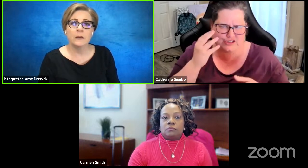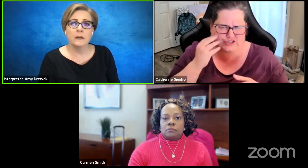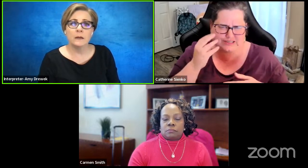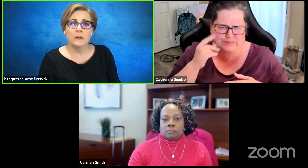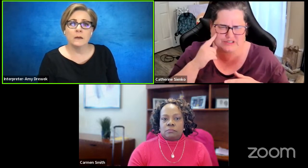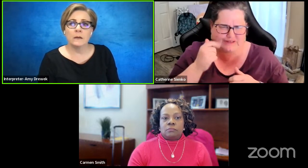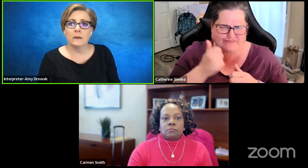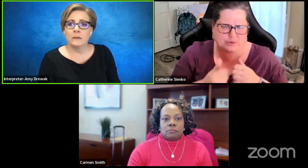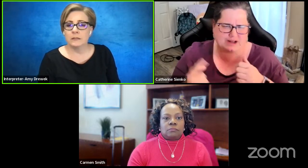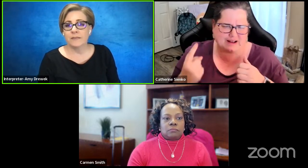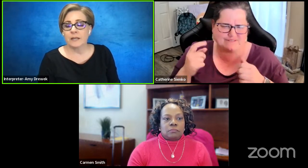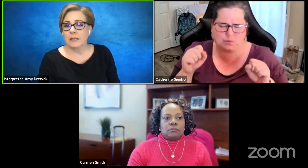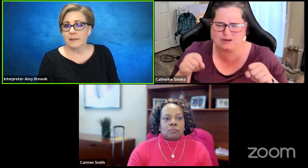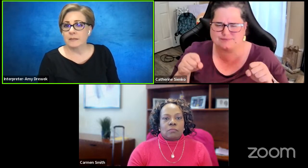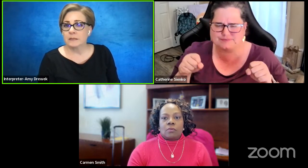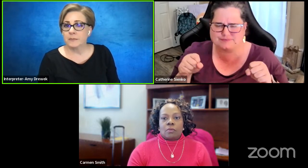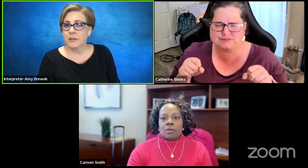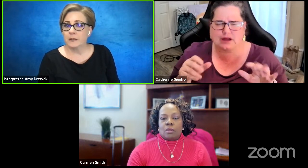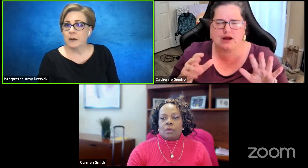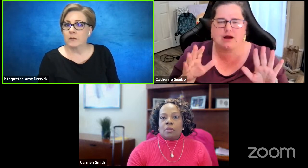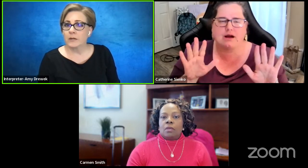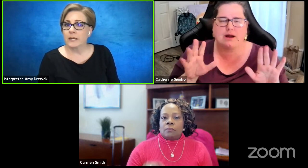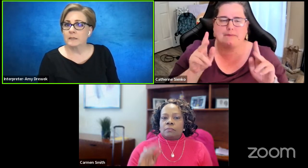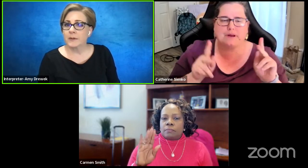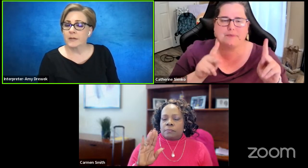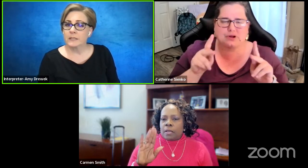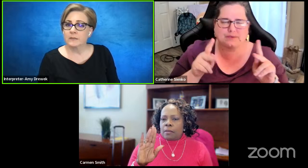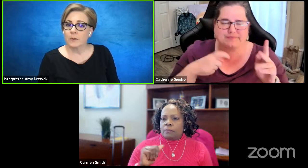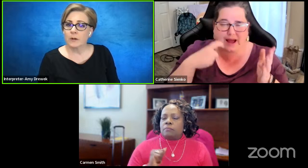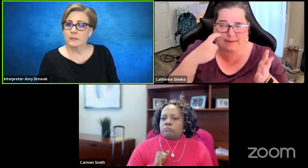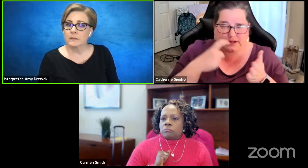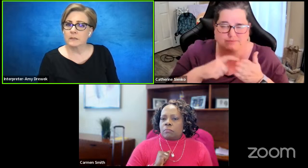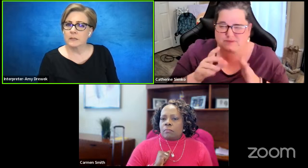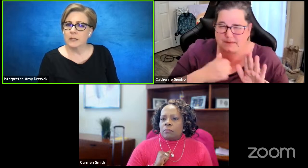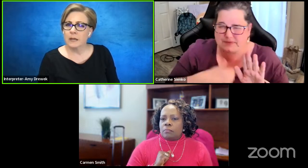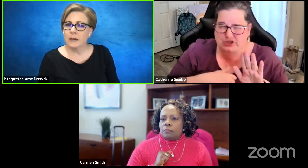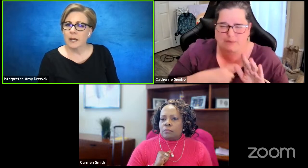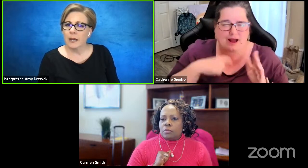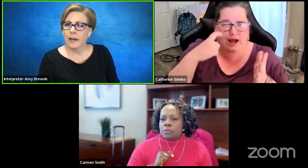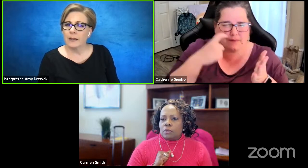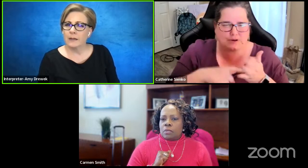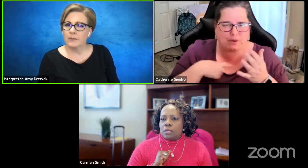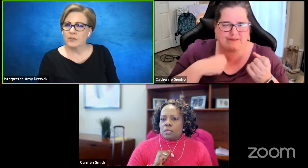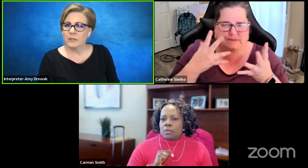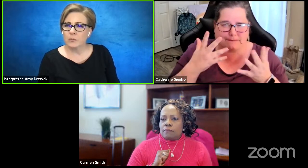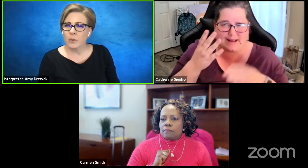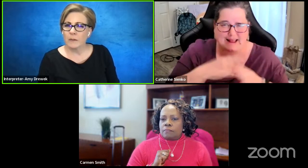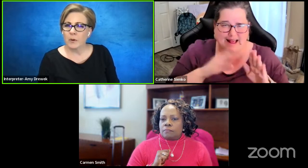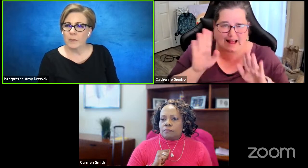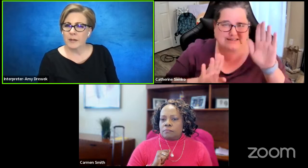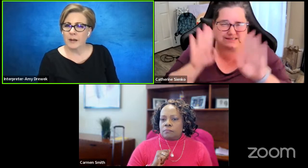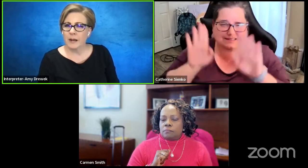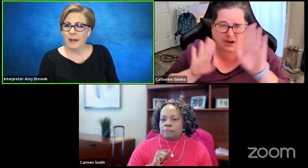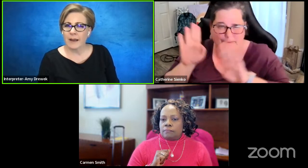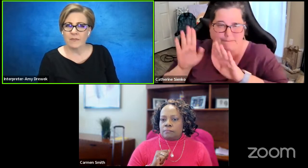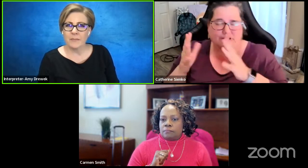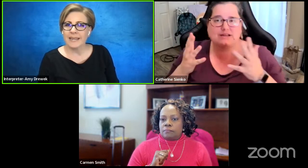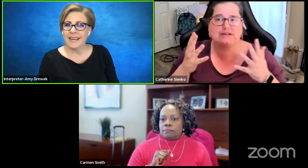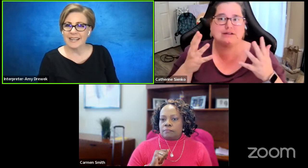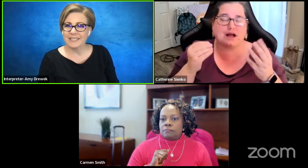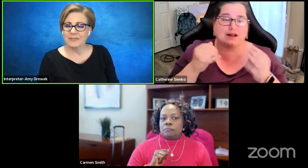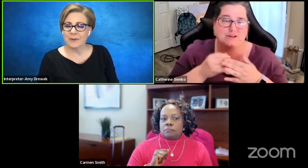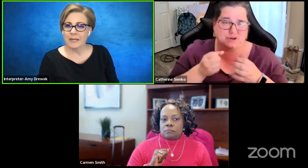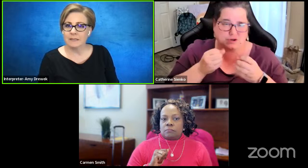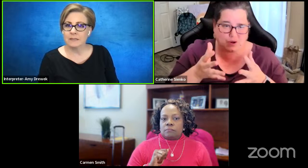us today. Definitely, this has been a learning experience for us. And just one moment,